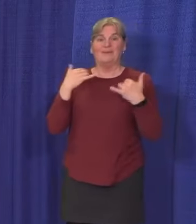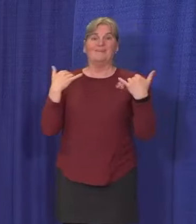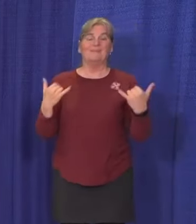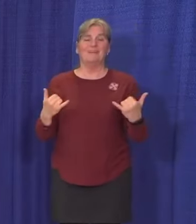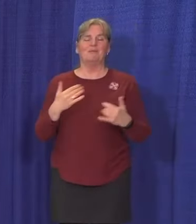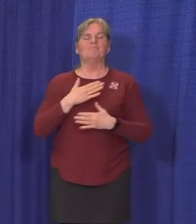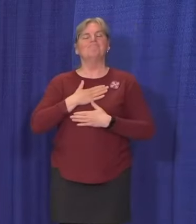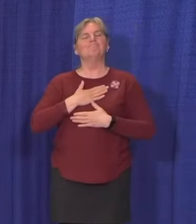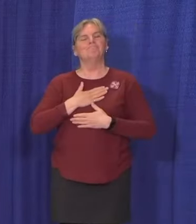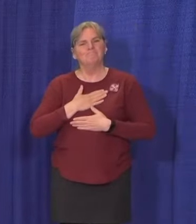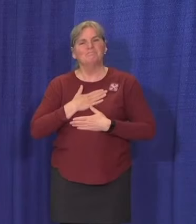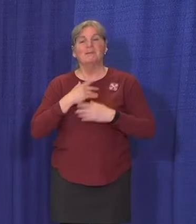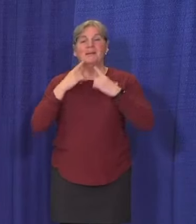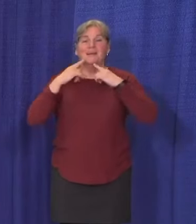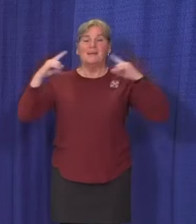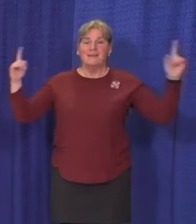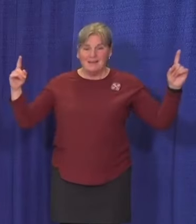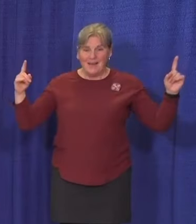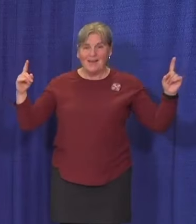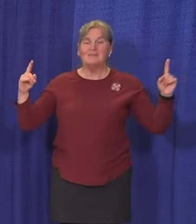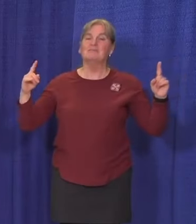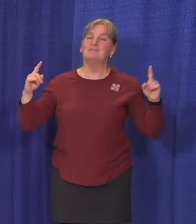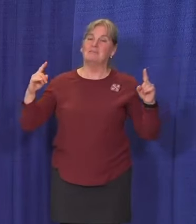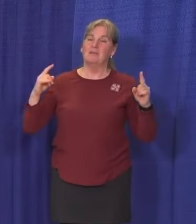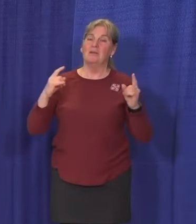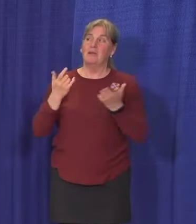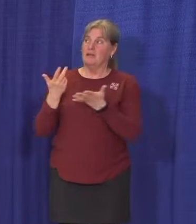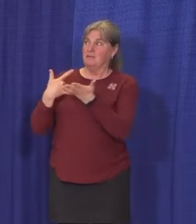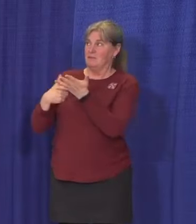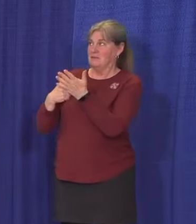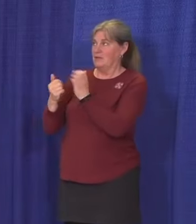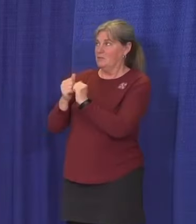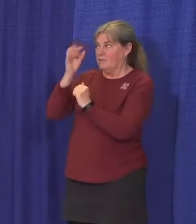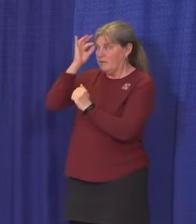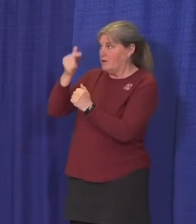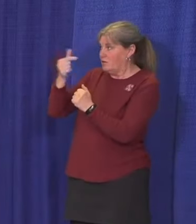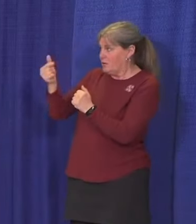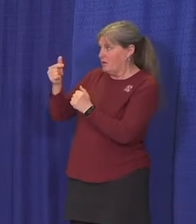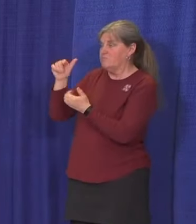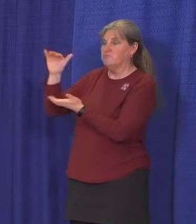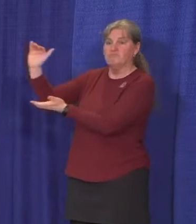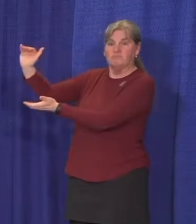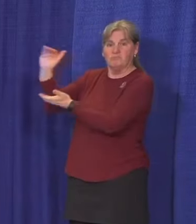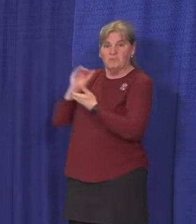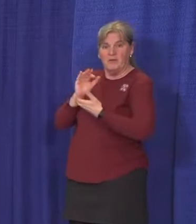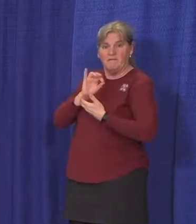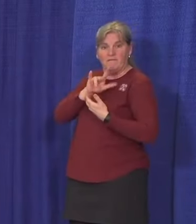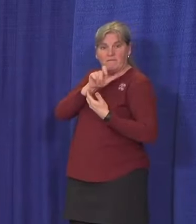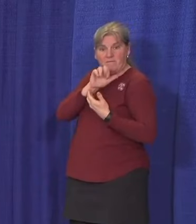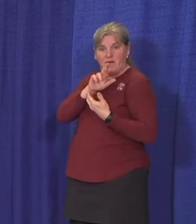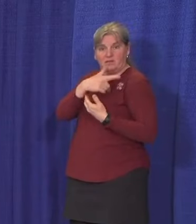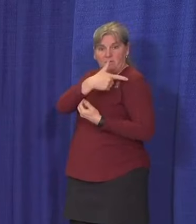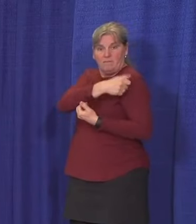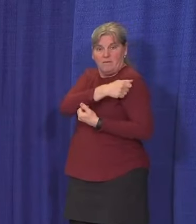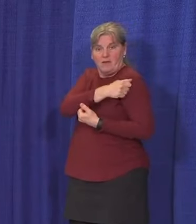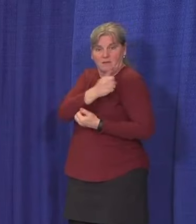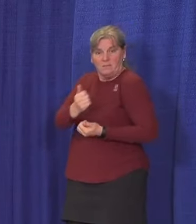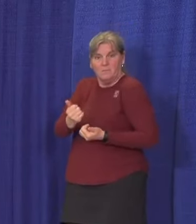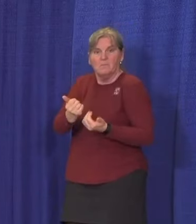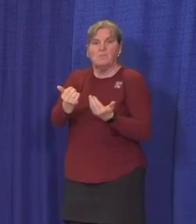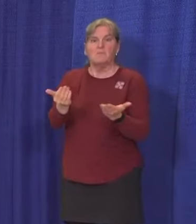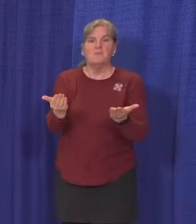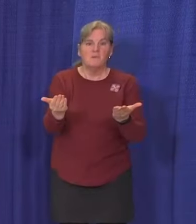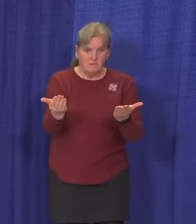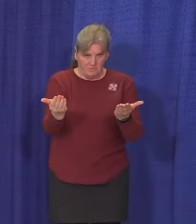so pleased to announce that we have made arrangements with the federal government to obtain enough Pfizer vaccine doses